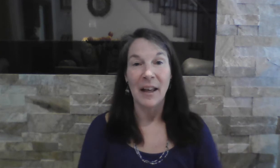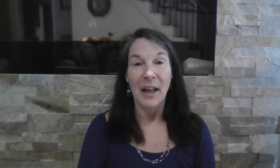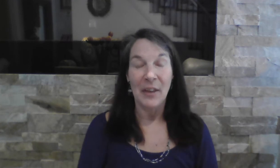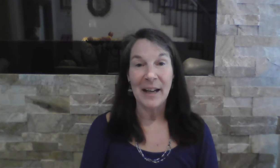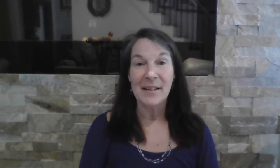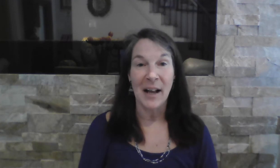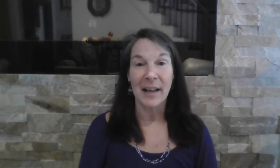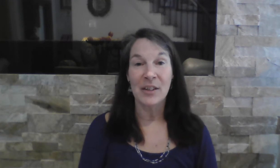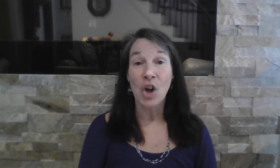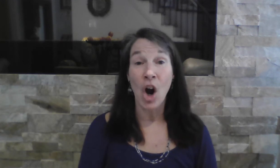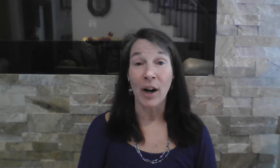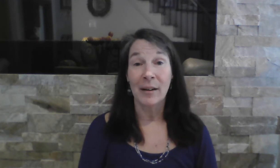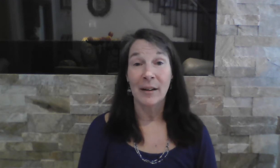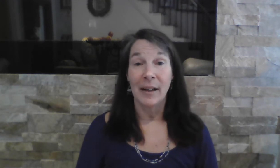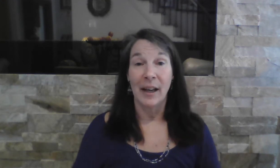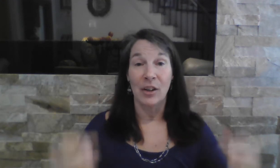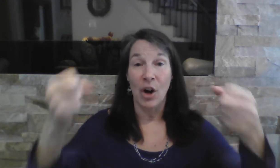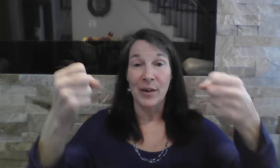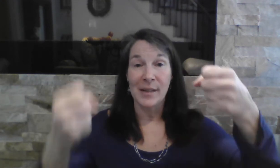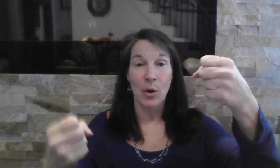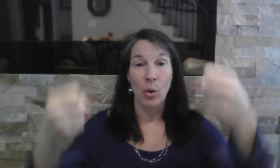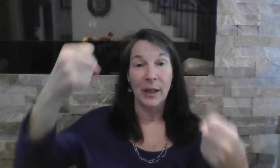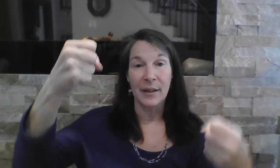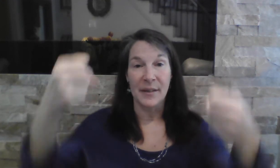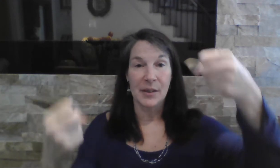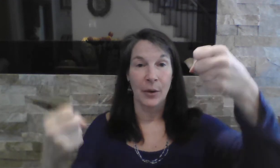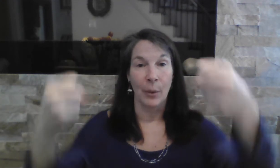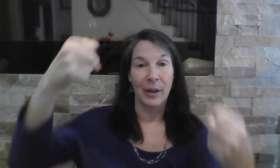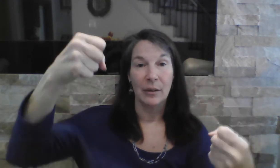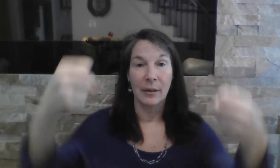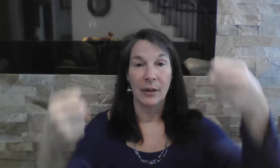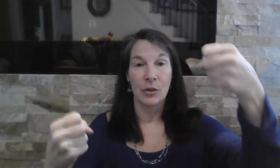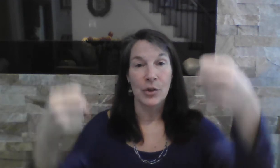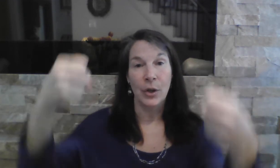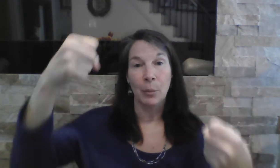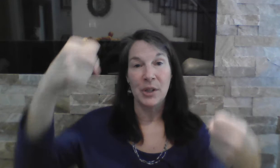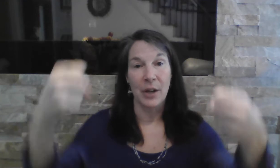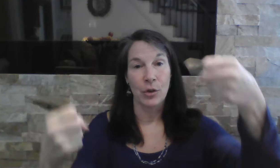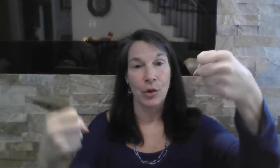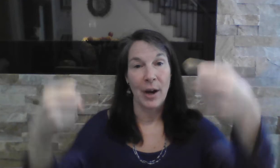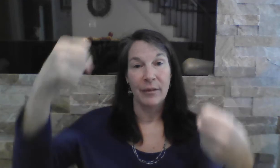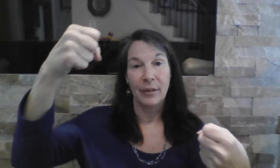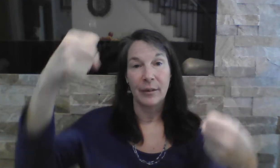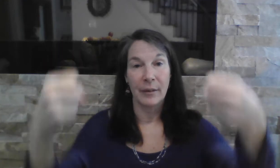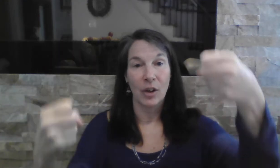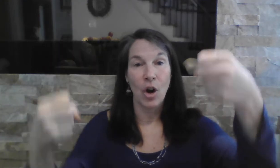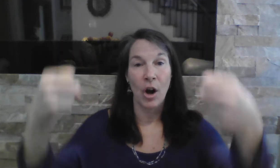The next sign is car and car is like holding onto the steering wheel. You're just going to pretend to drive. Car.